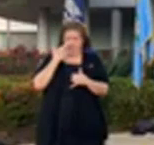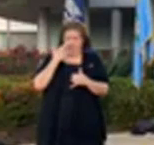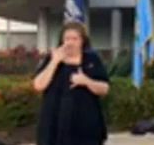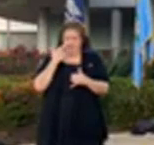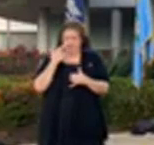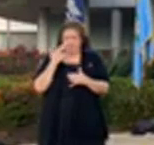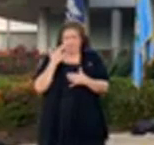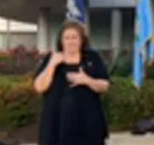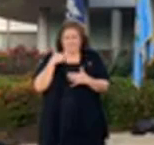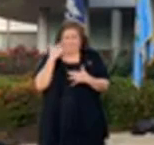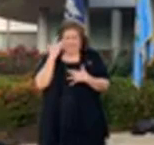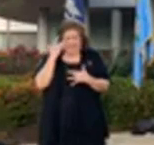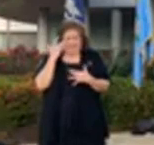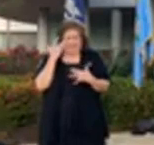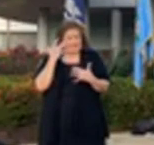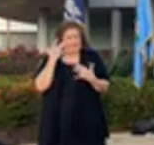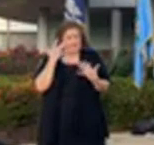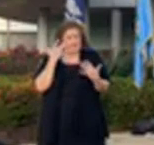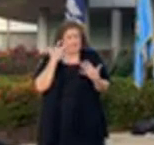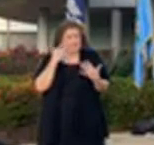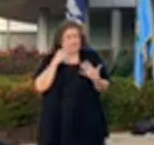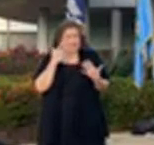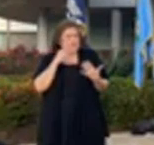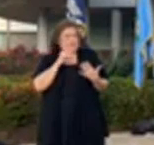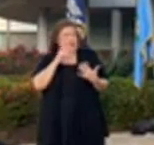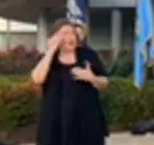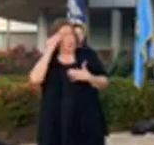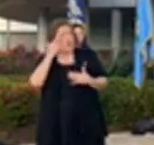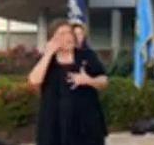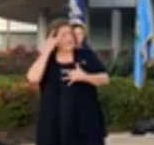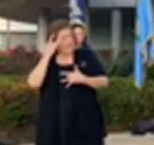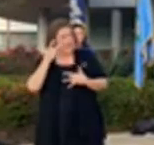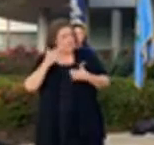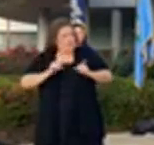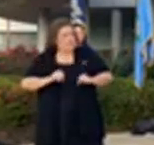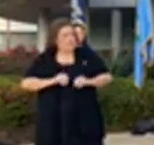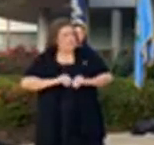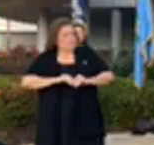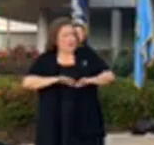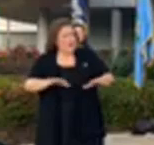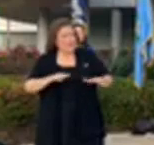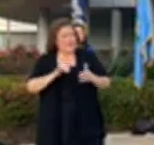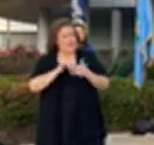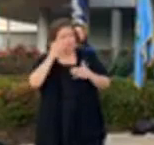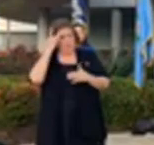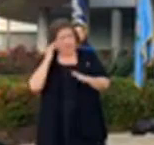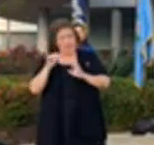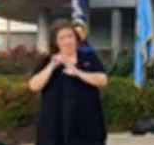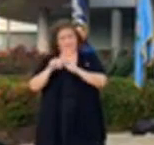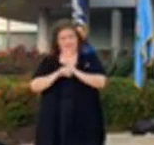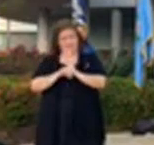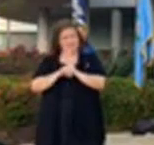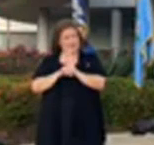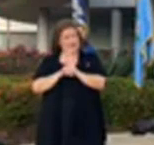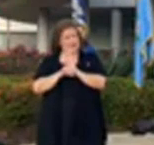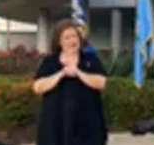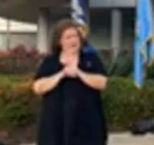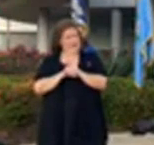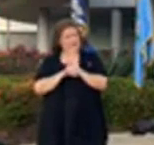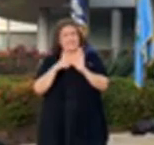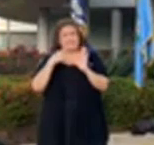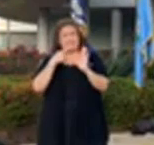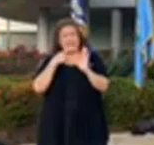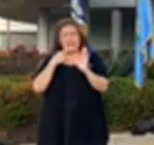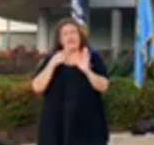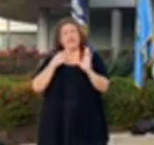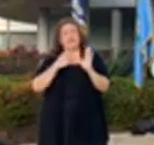out there and spread the virus unknowingly. So it's really for that reason that the stay-at-home message is the single greatest tool